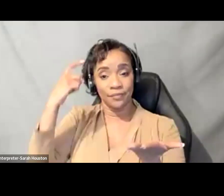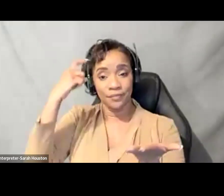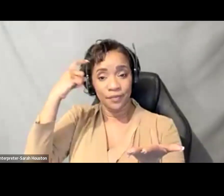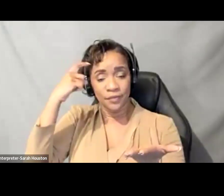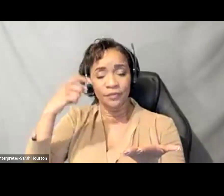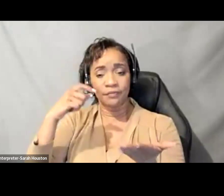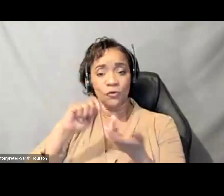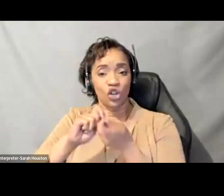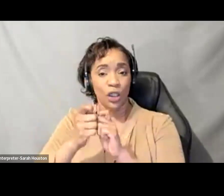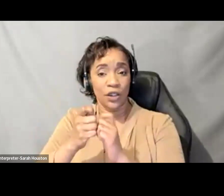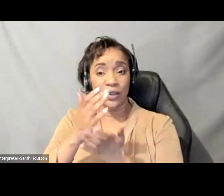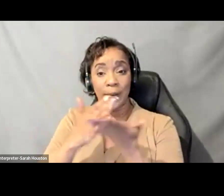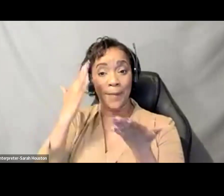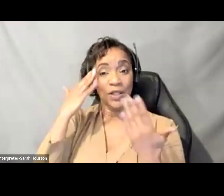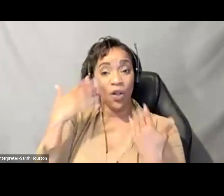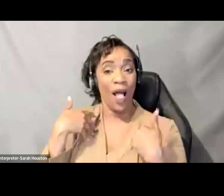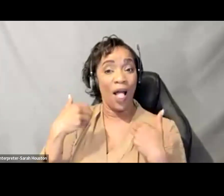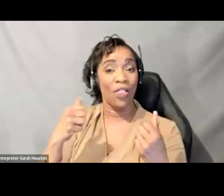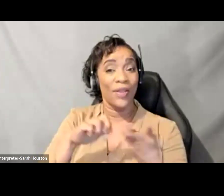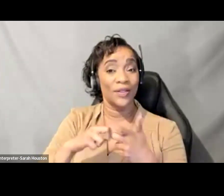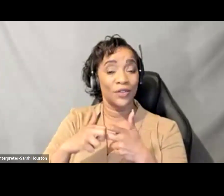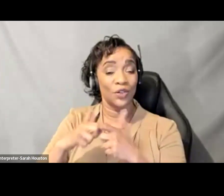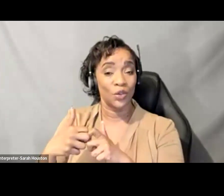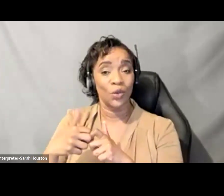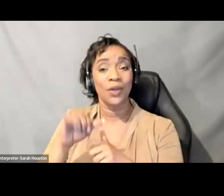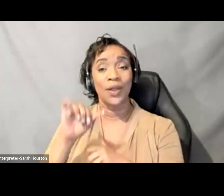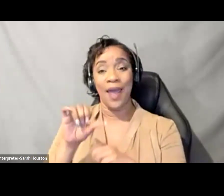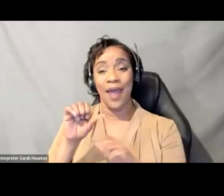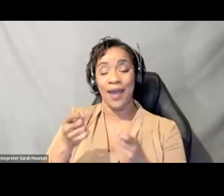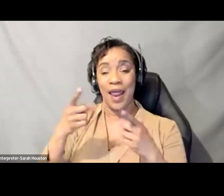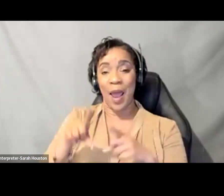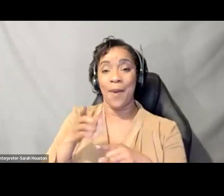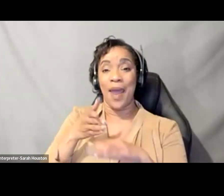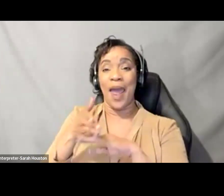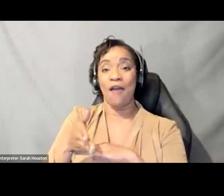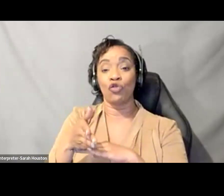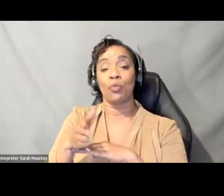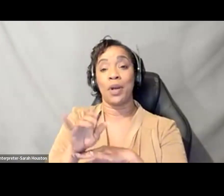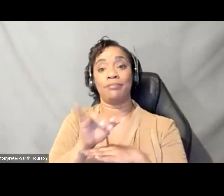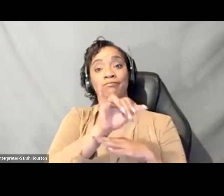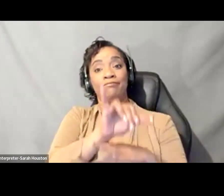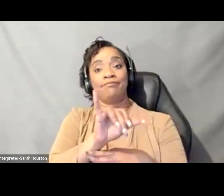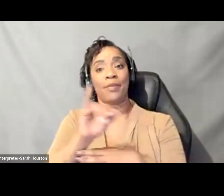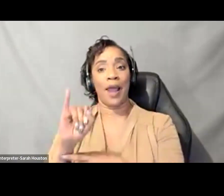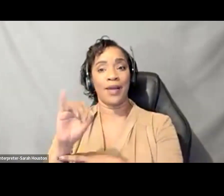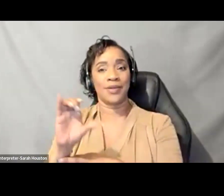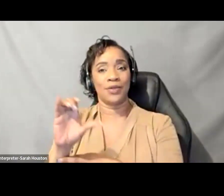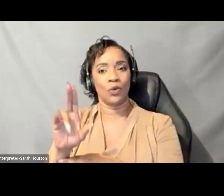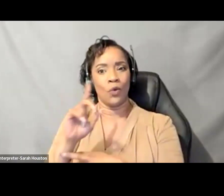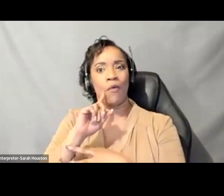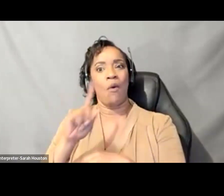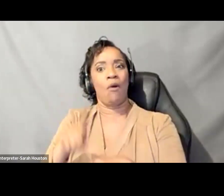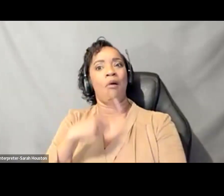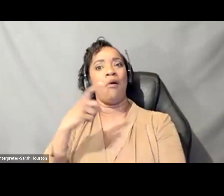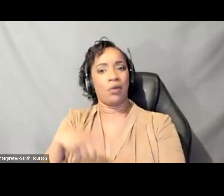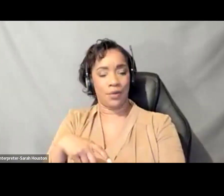health issues, as someone who which can occur after having a stay in the intensive care unit for so long. But I think something that